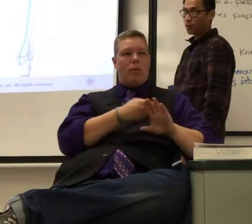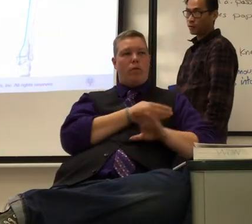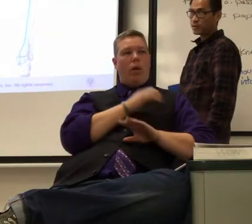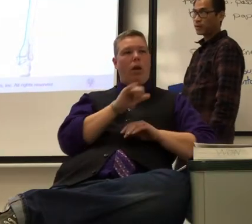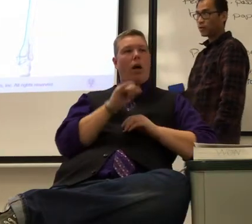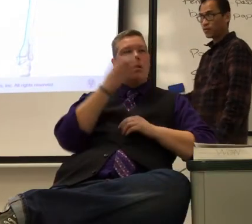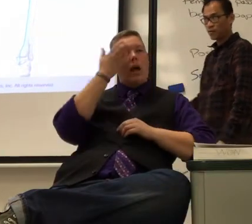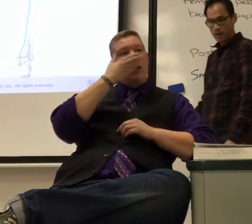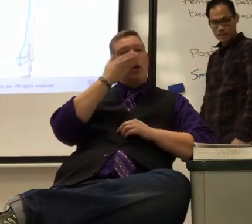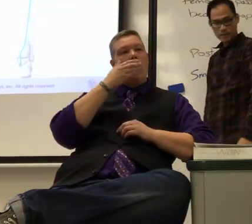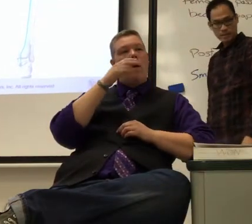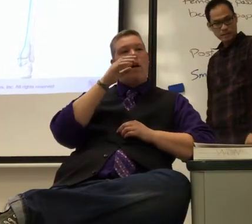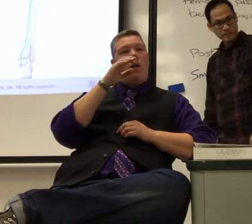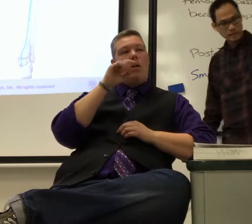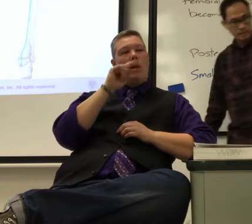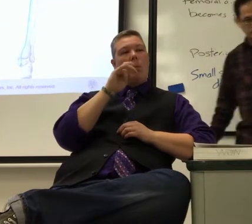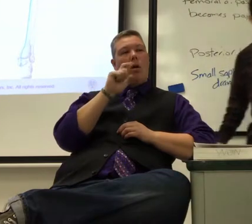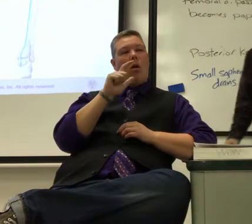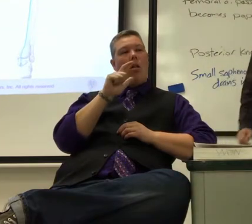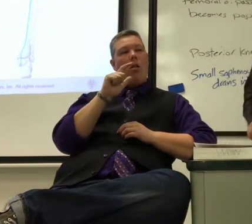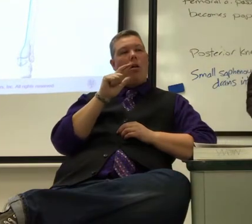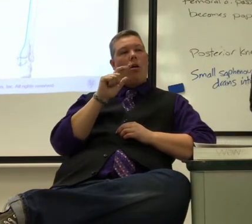tibial artery is going to go to the front.